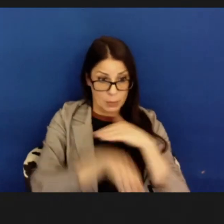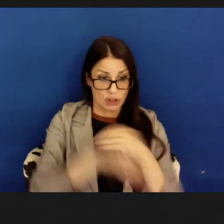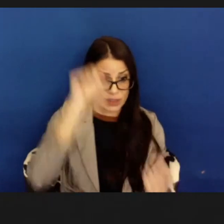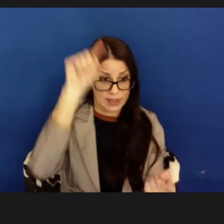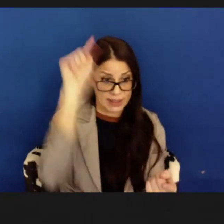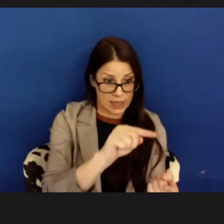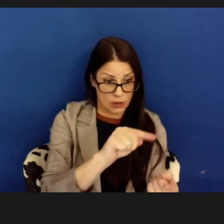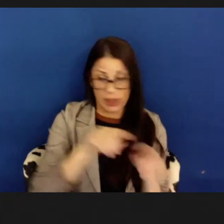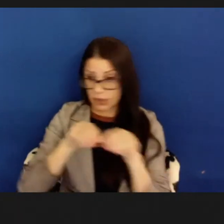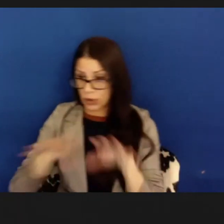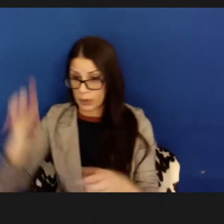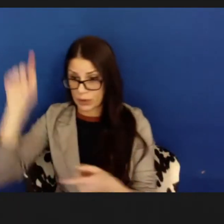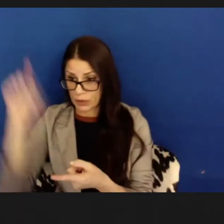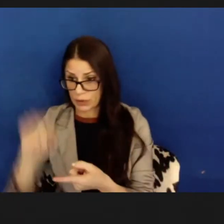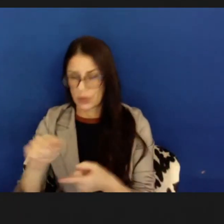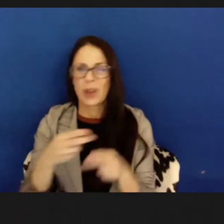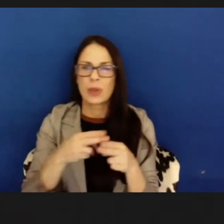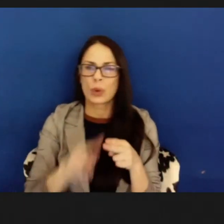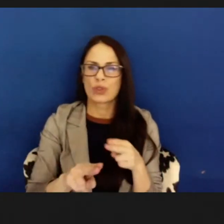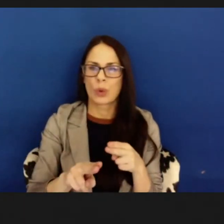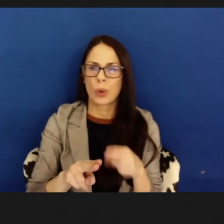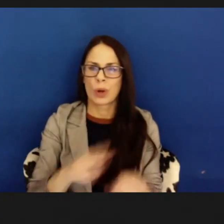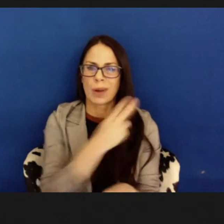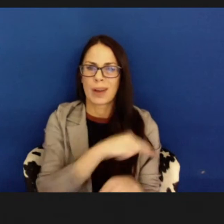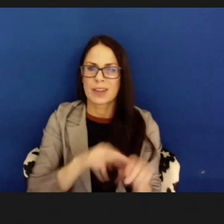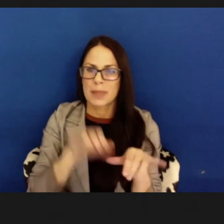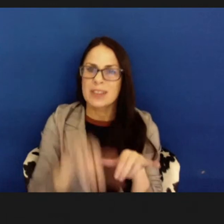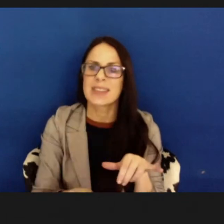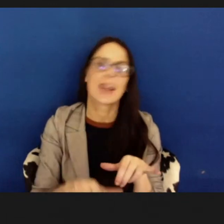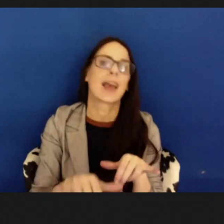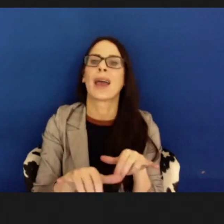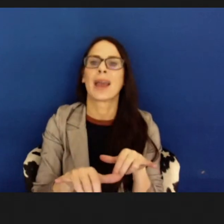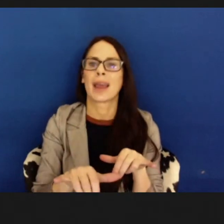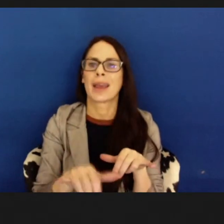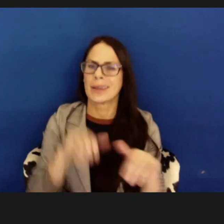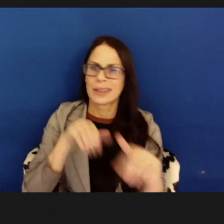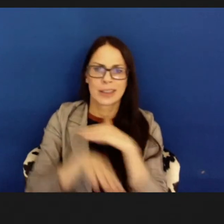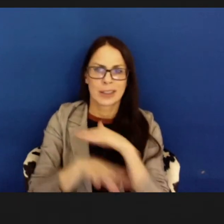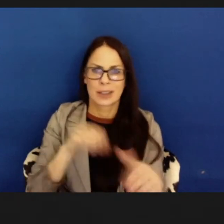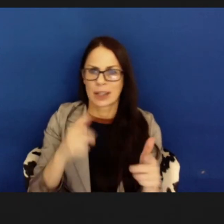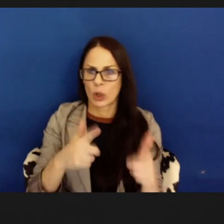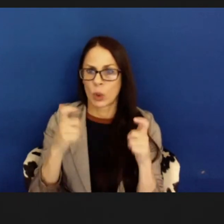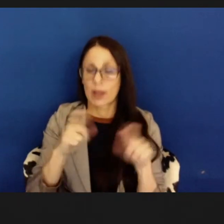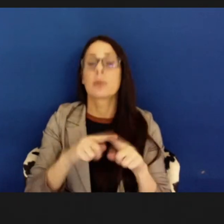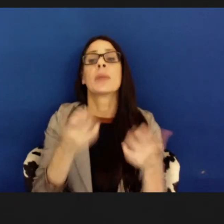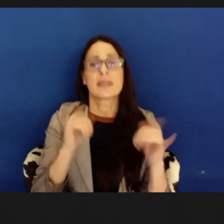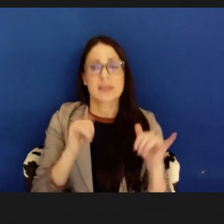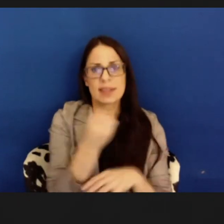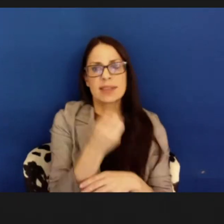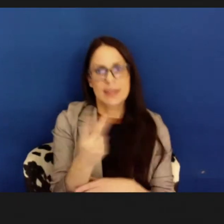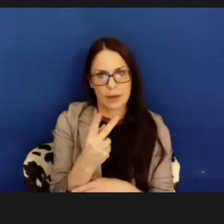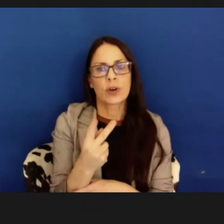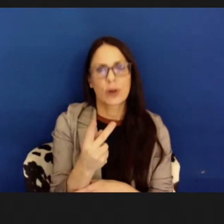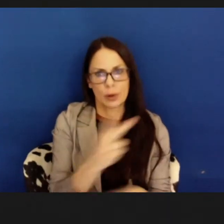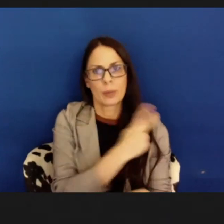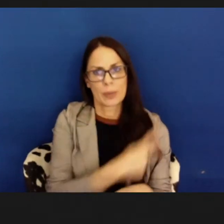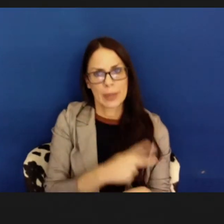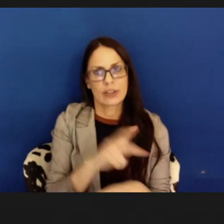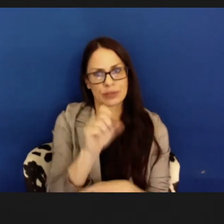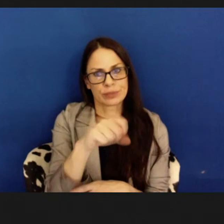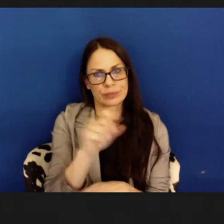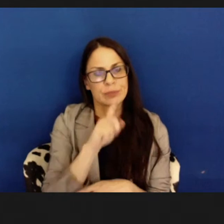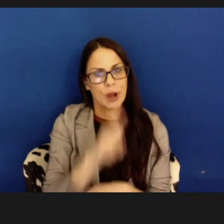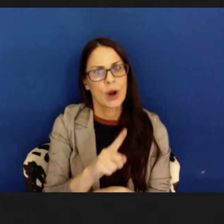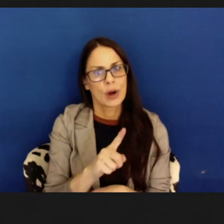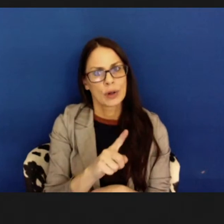those short hospital stays sort of turn over very quickly, but we still have a number of patients who are quite ill, and those can tend to be